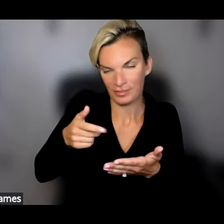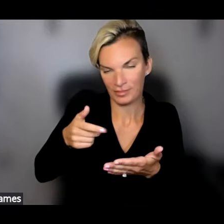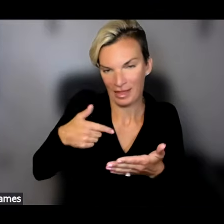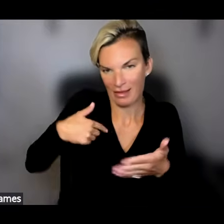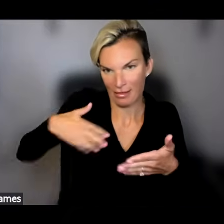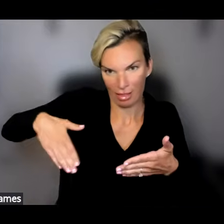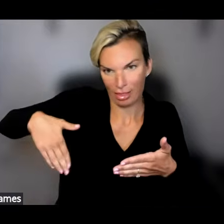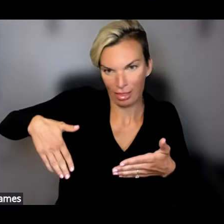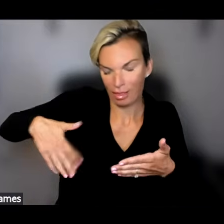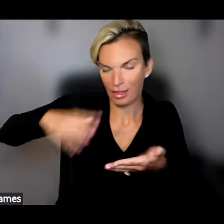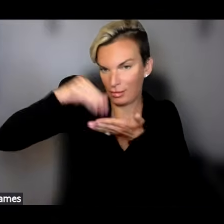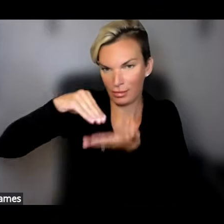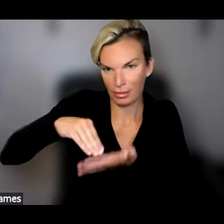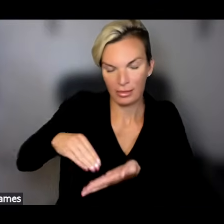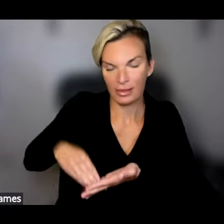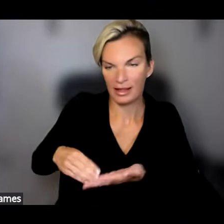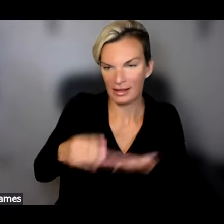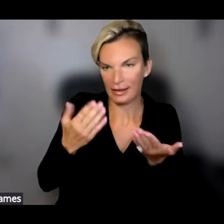covered.